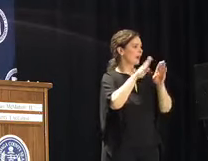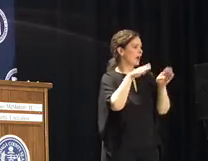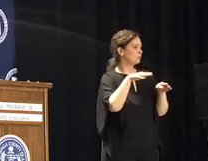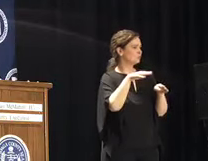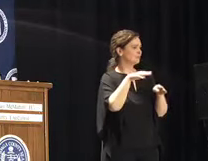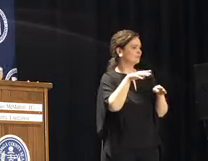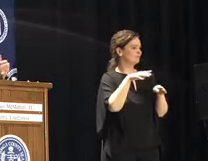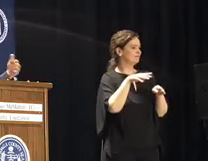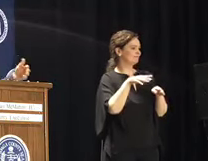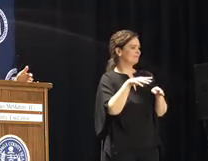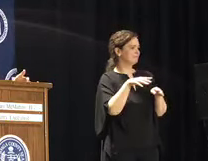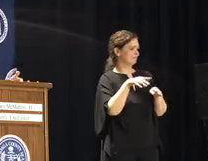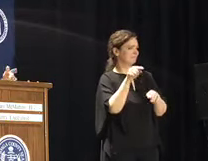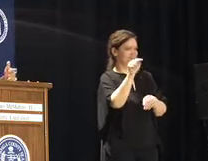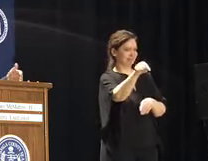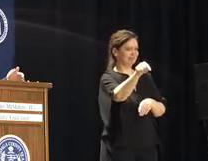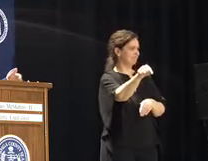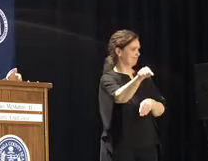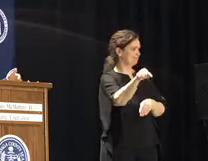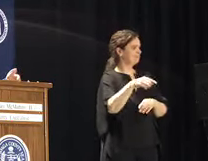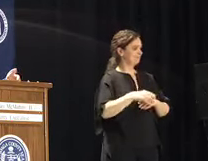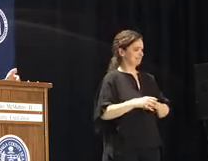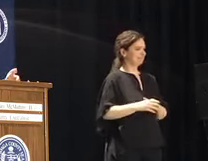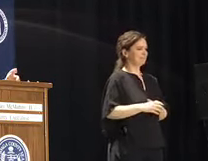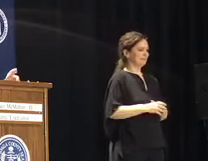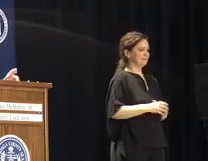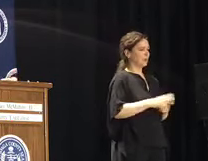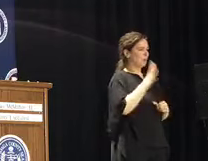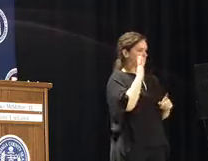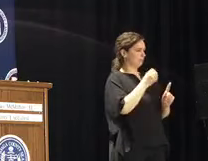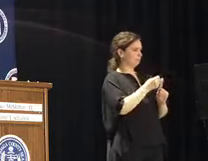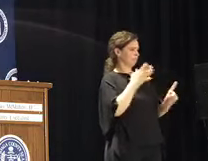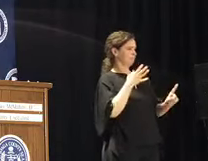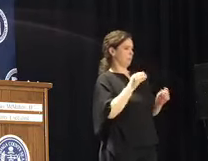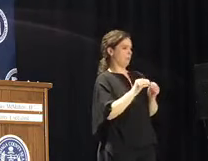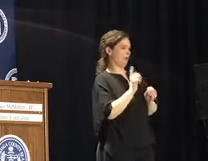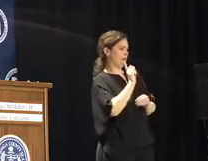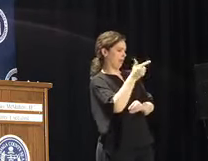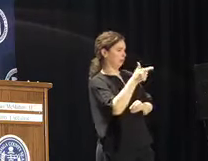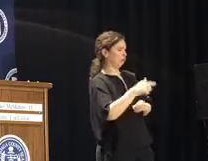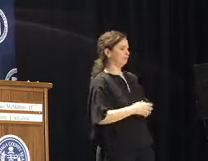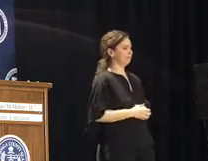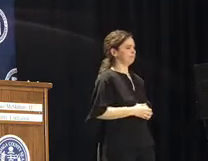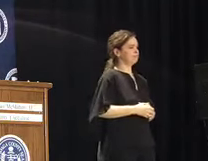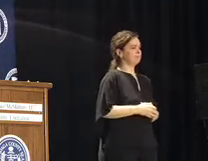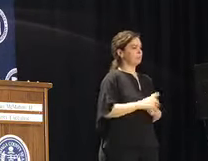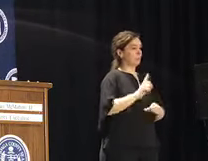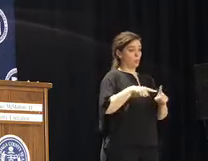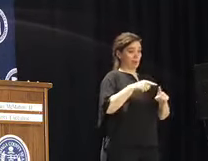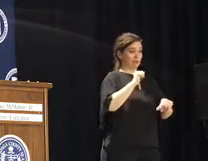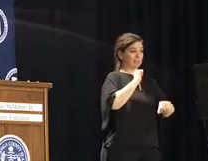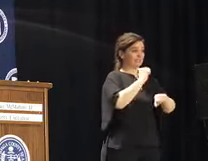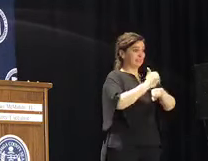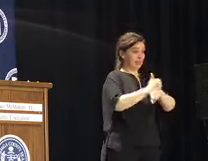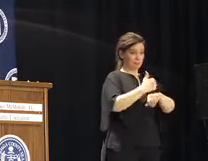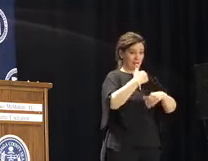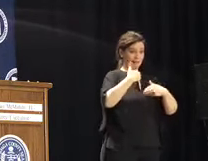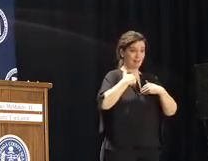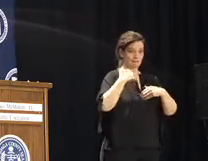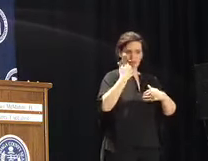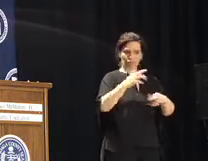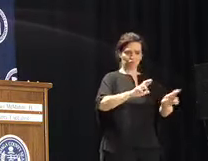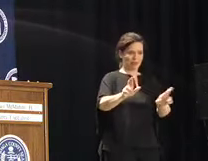This process and some of this planning will unfold. Once you have a site, you have to purchase many